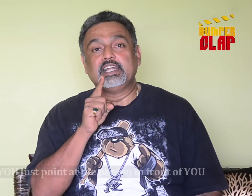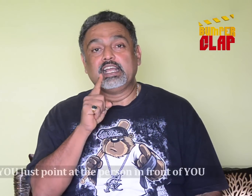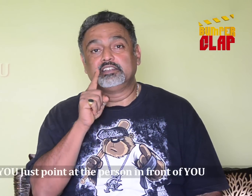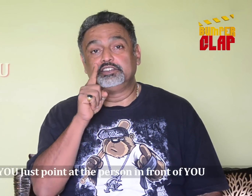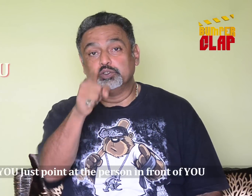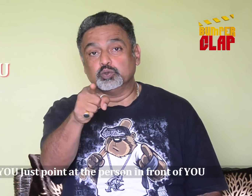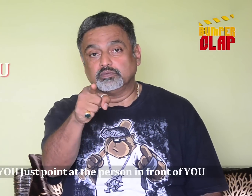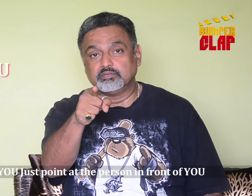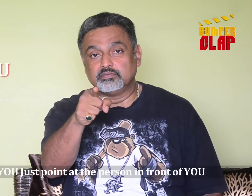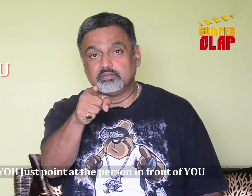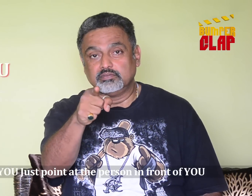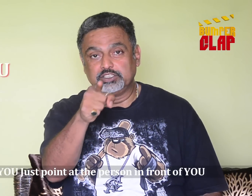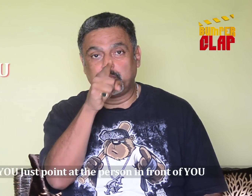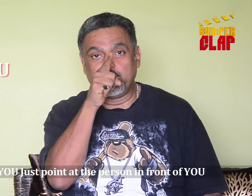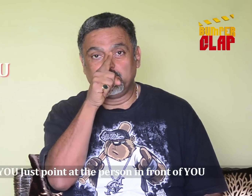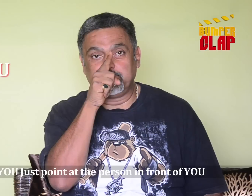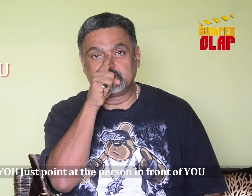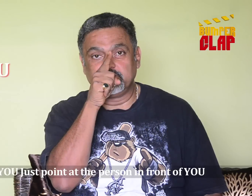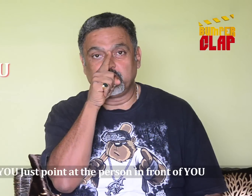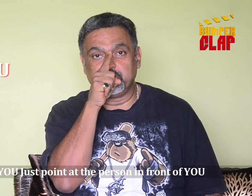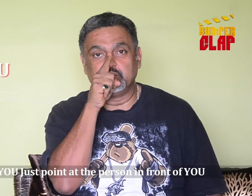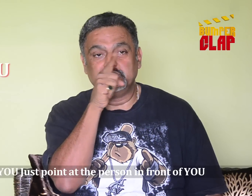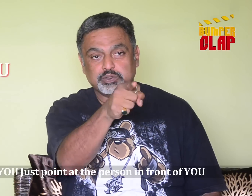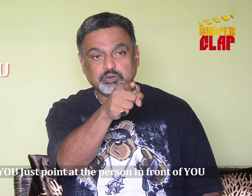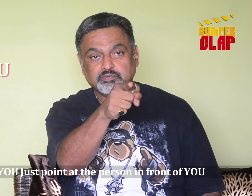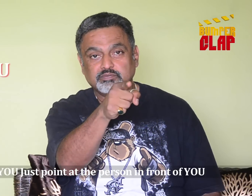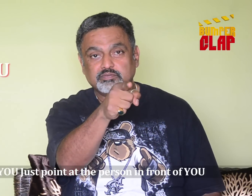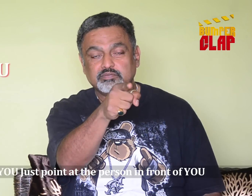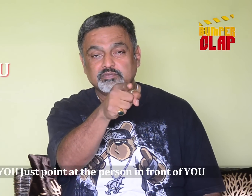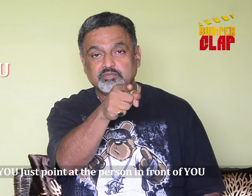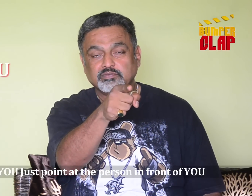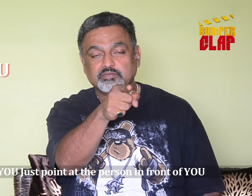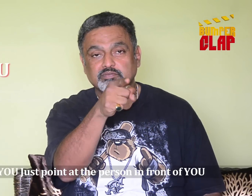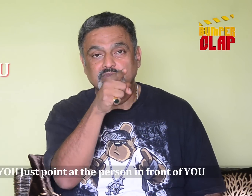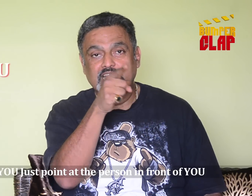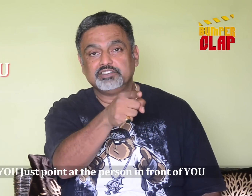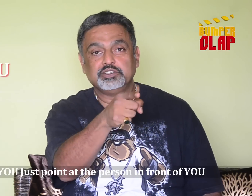Next is you, just point to the person in front of you, you, that is you.